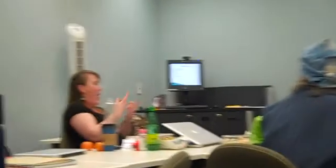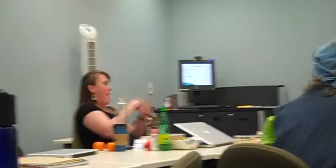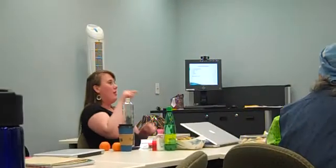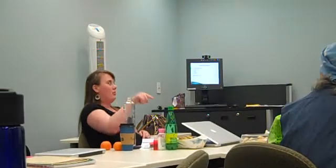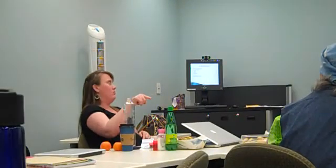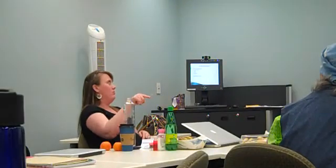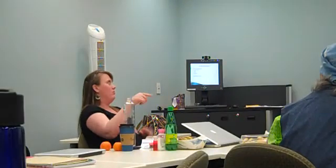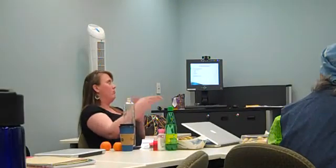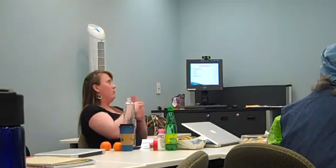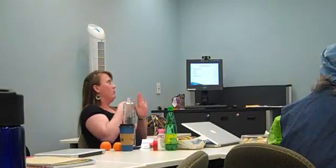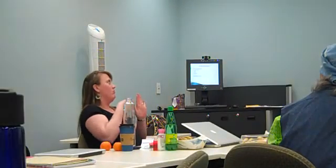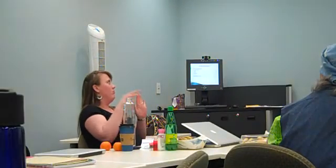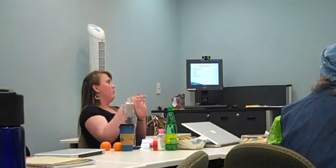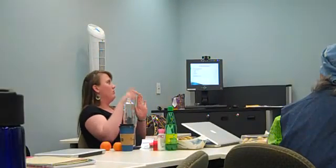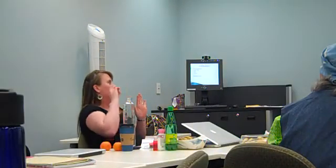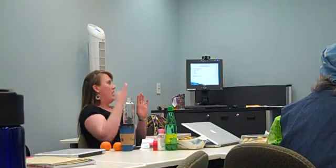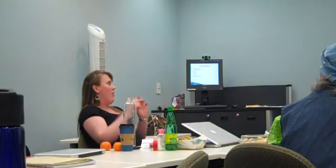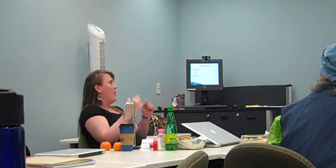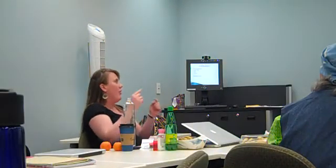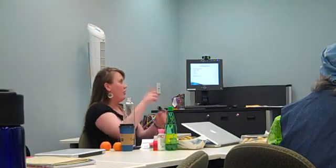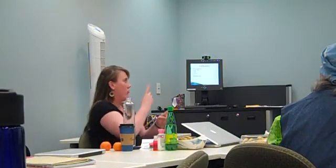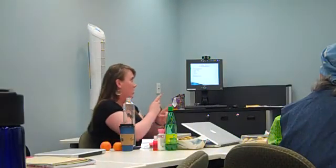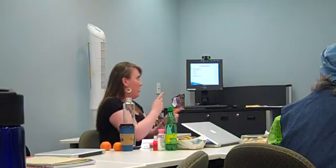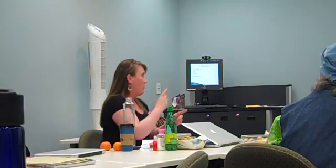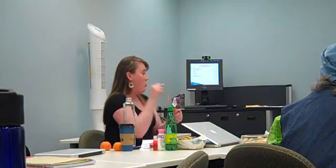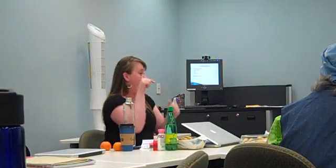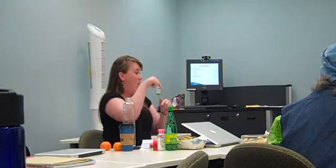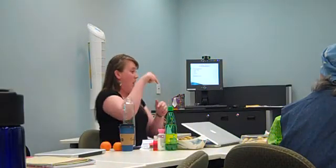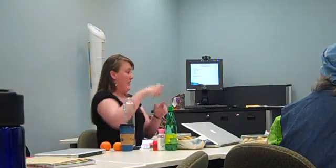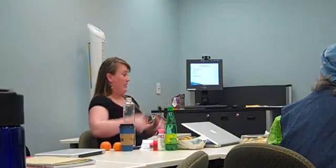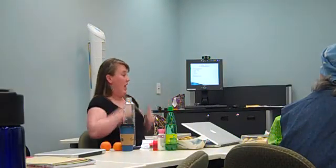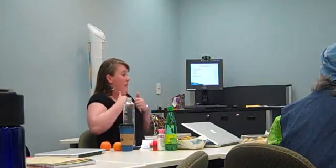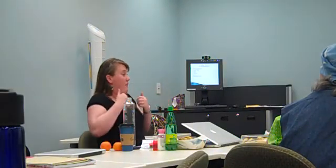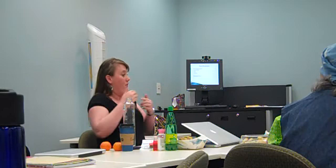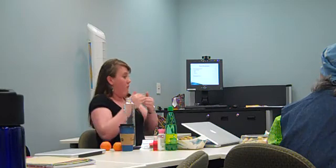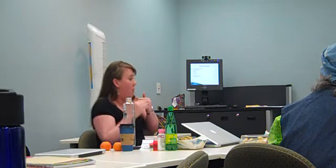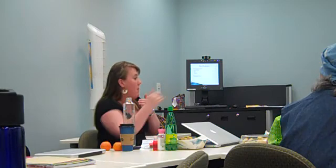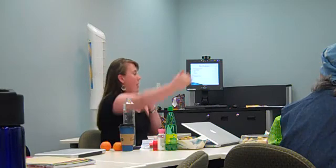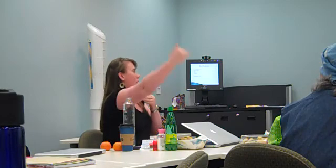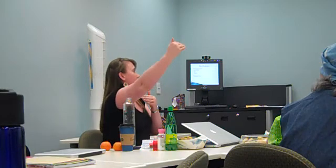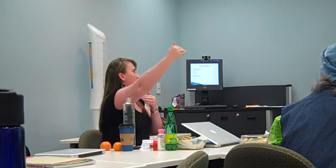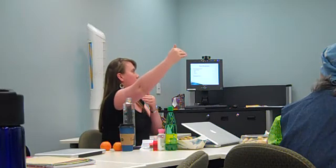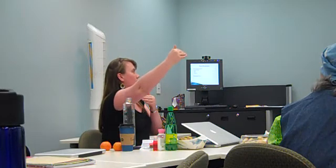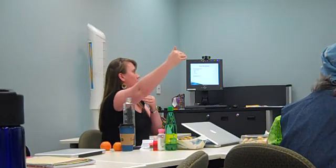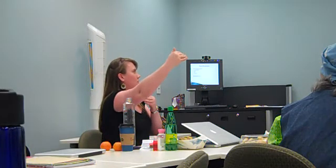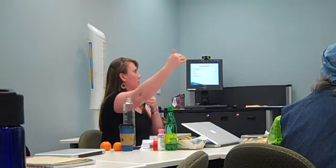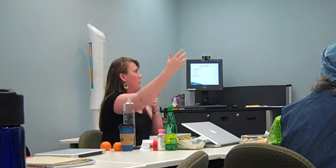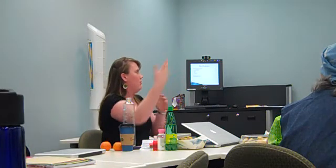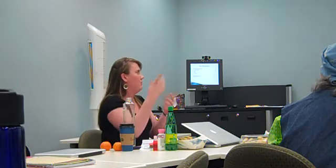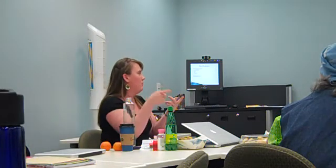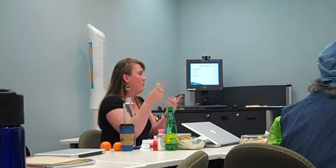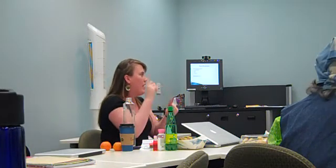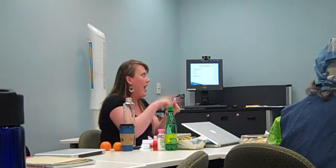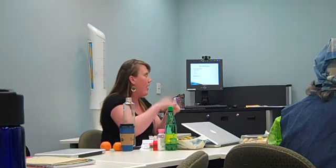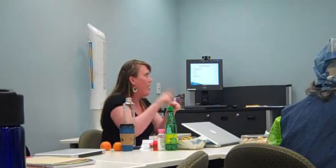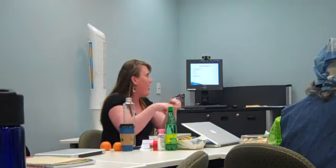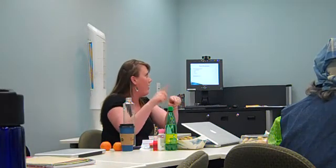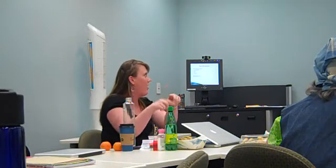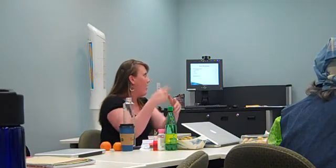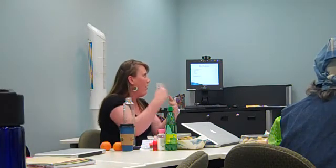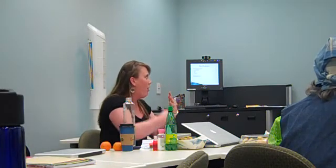So if a boy that was 18 had sex with a girl that was 16, he's automatically labeled as a sex offender, correct?